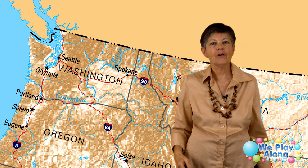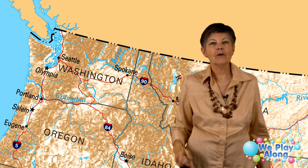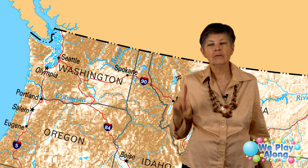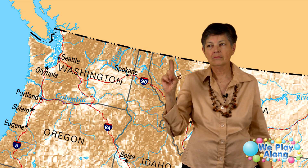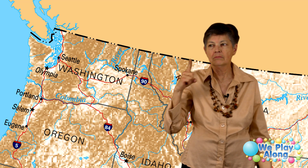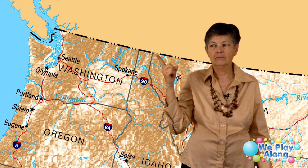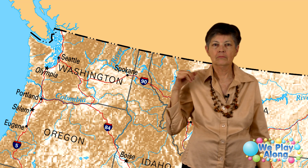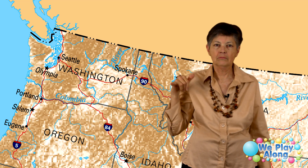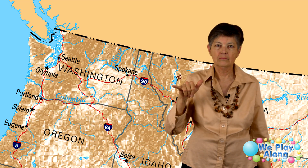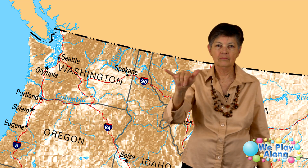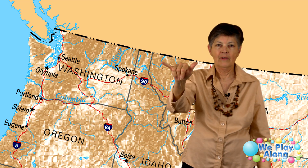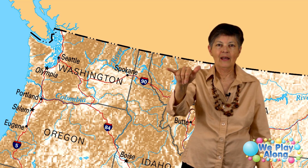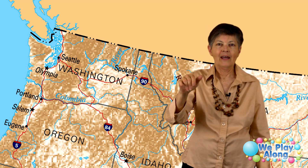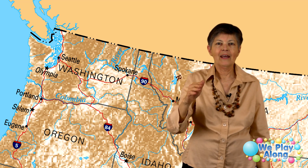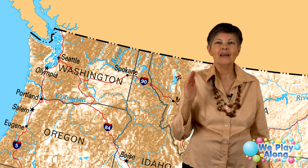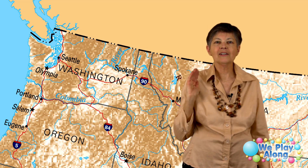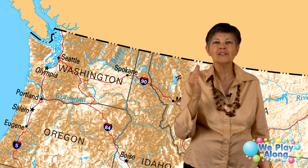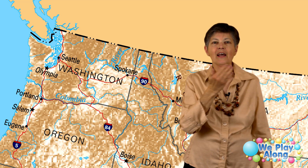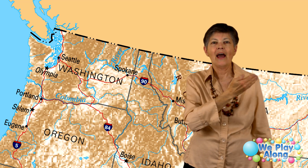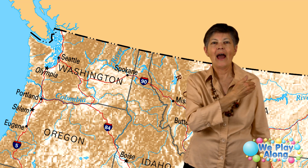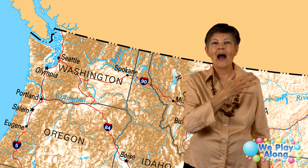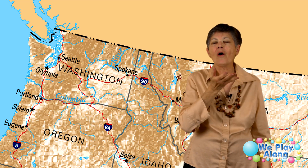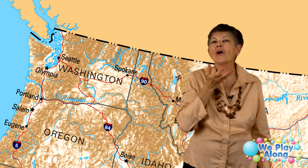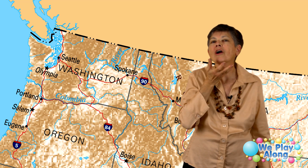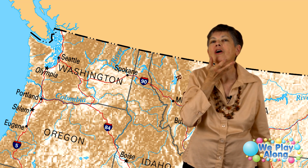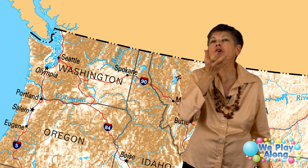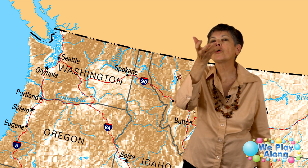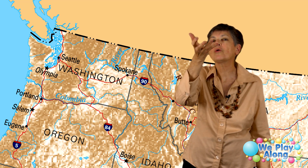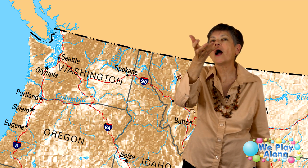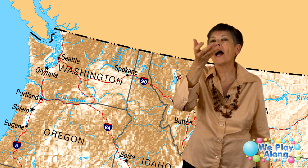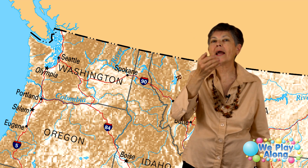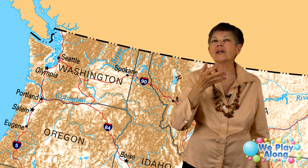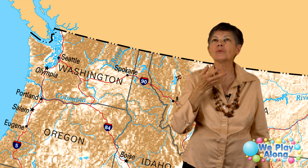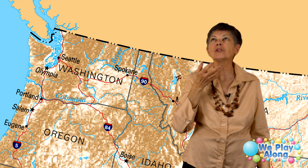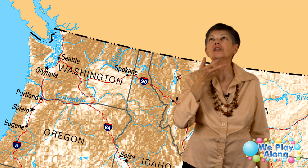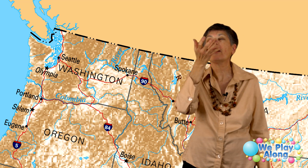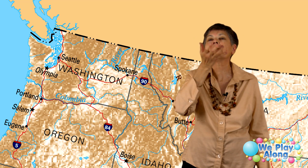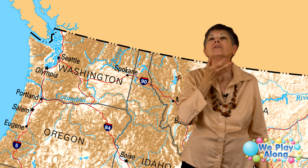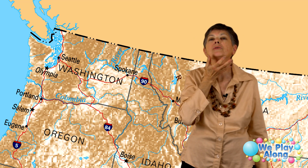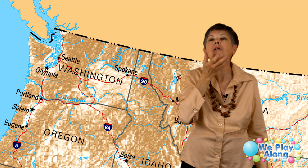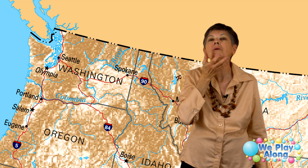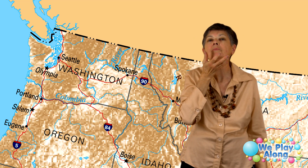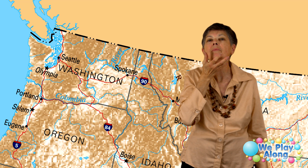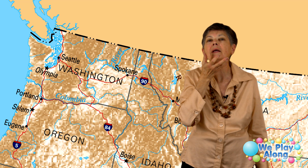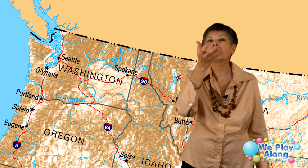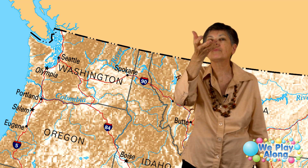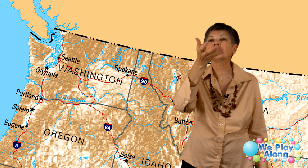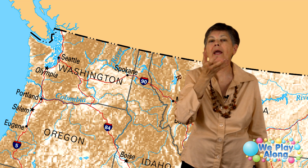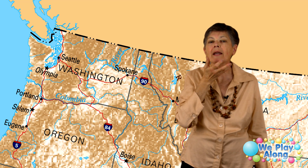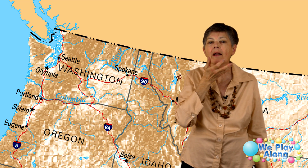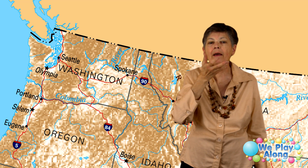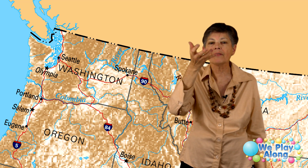ever is our cry, because we're shouting, so we're going to put your hand out like